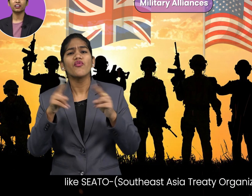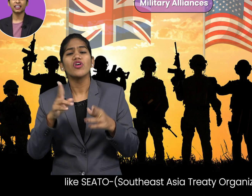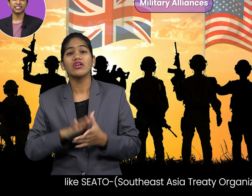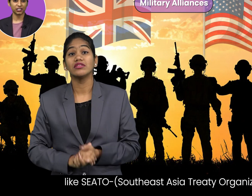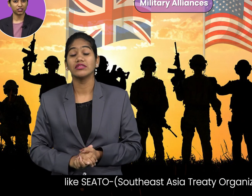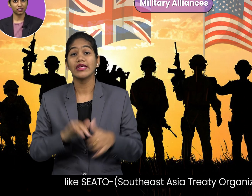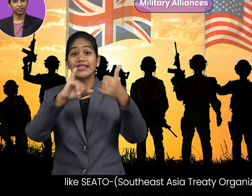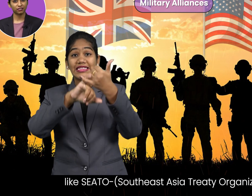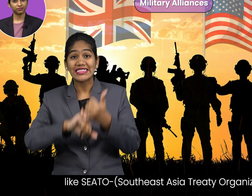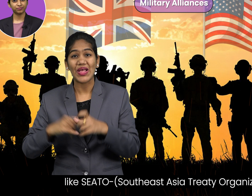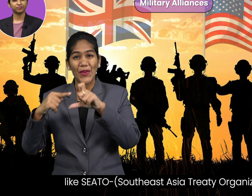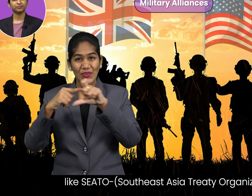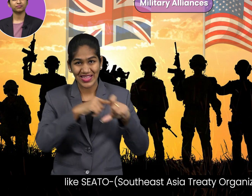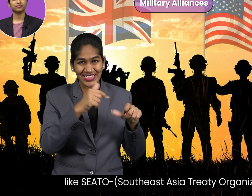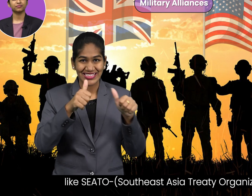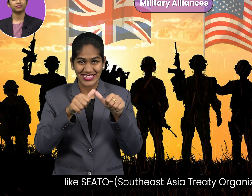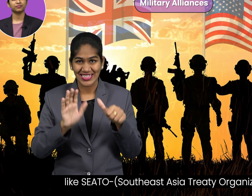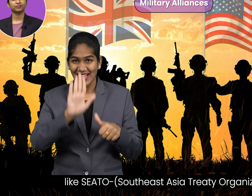Treaty Organization,